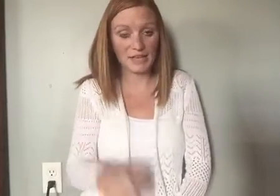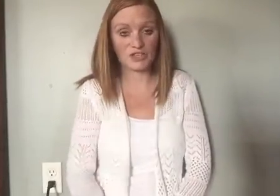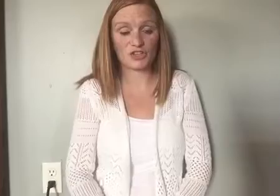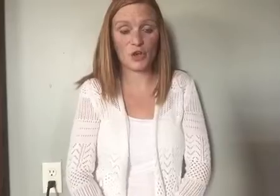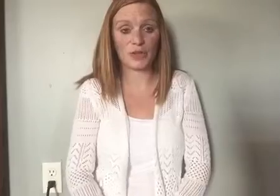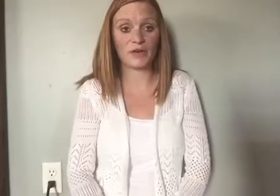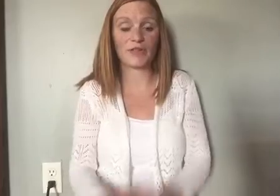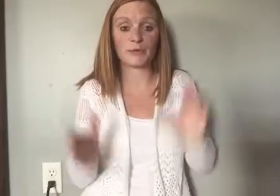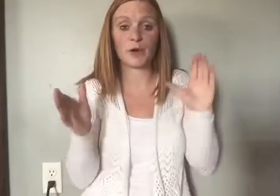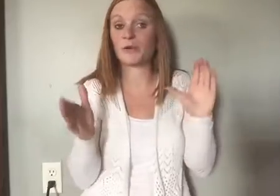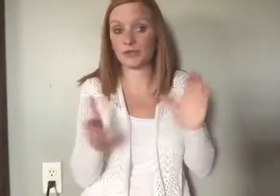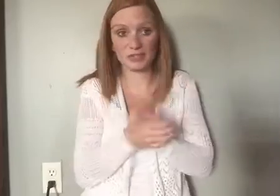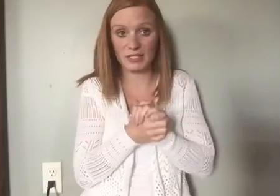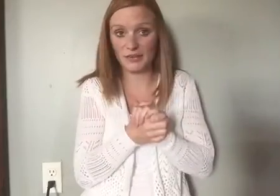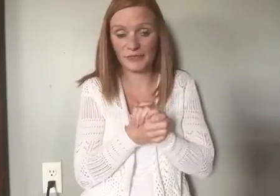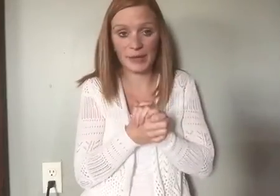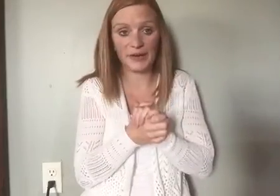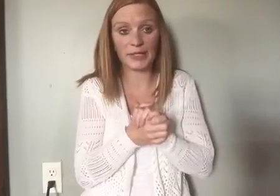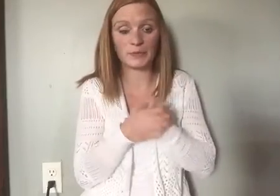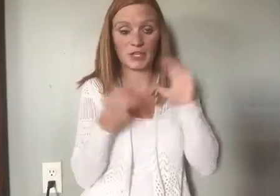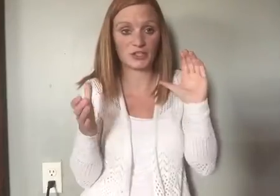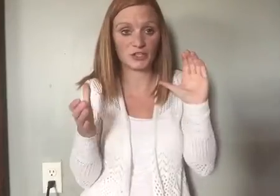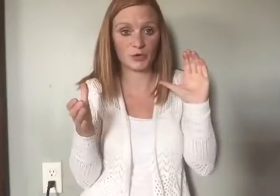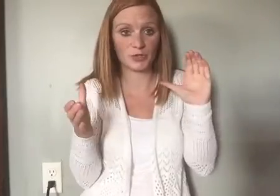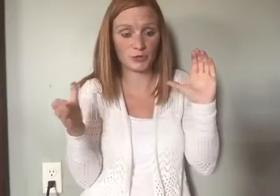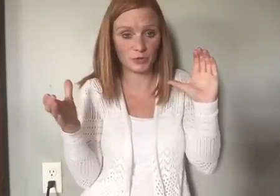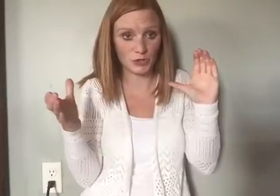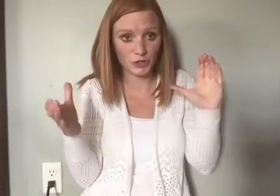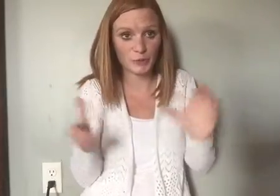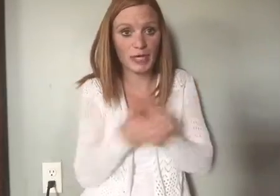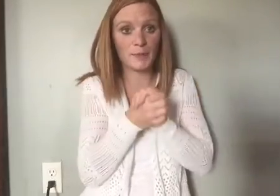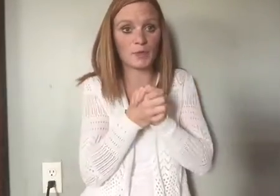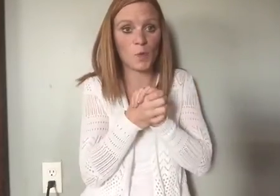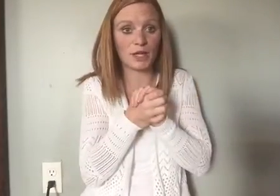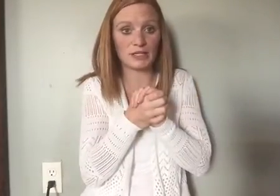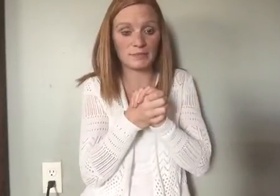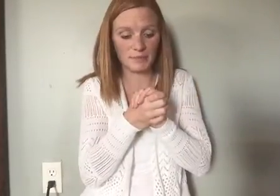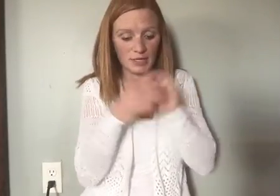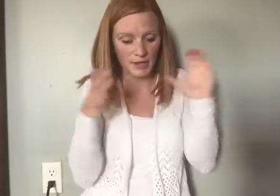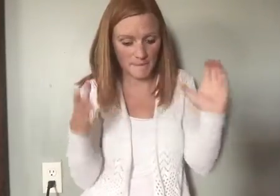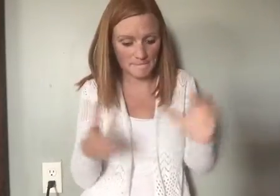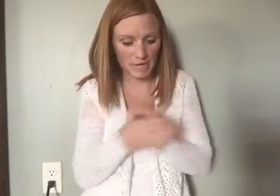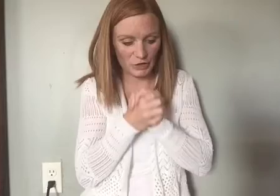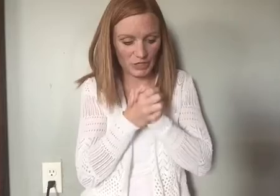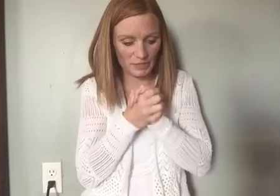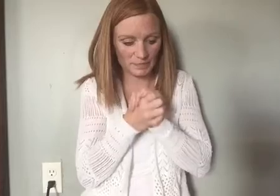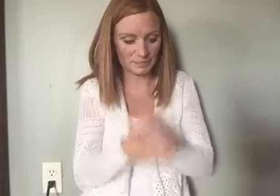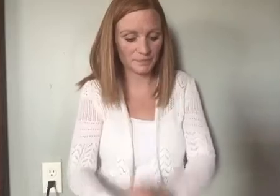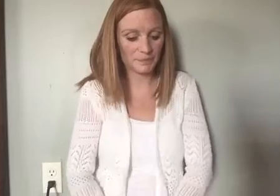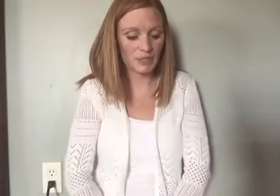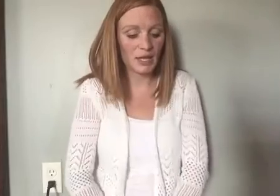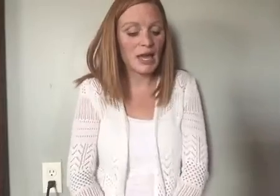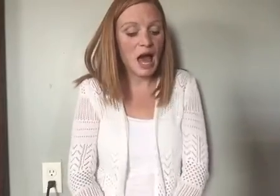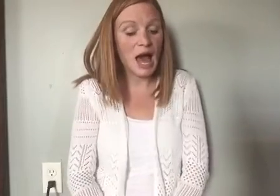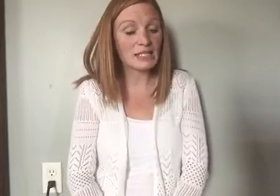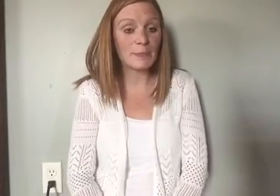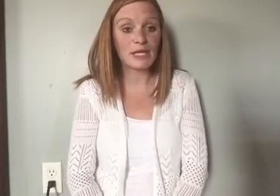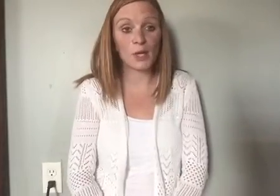they show there in that row is just a sign for married, which I just showed you. So it's 2 becoming 1, married. Husband and